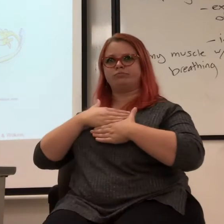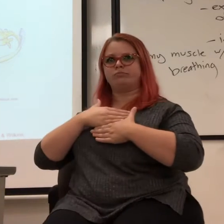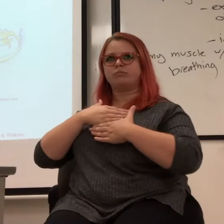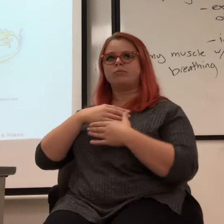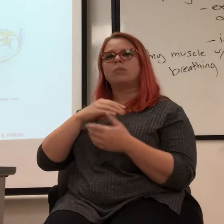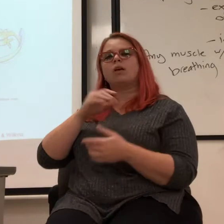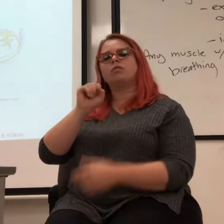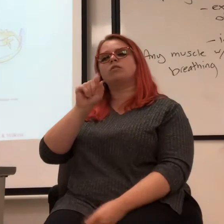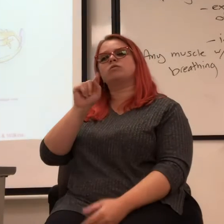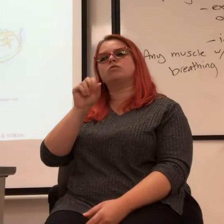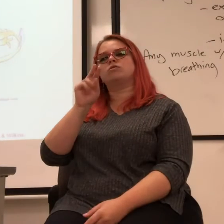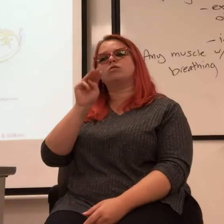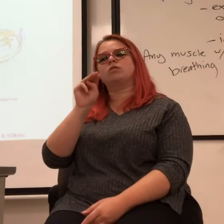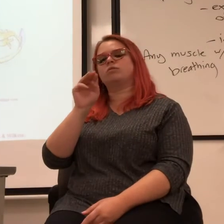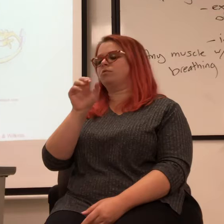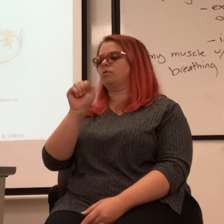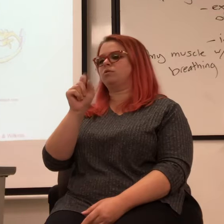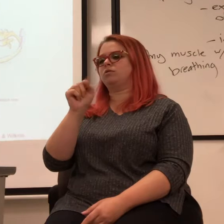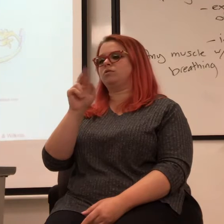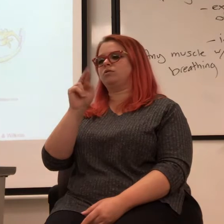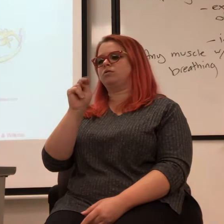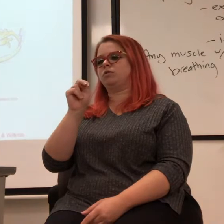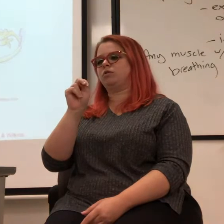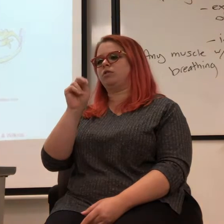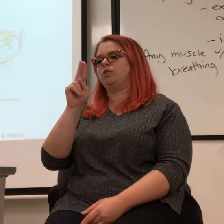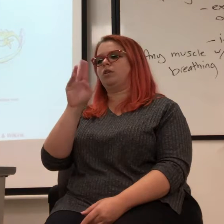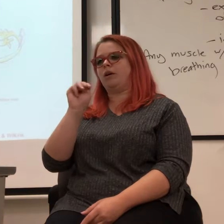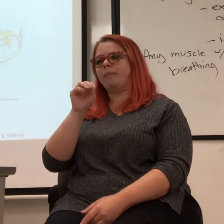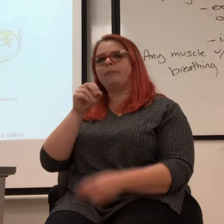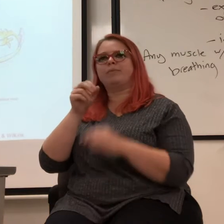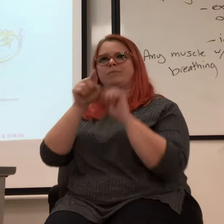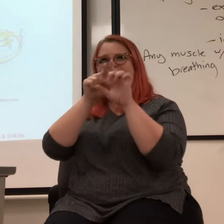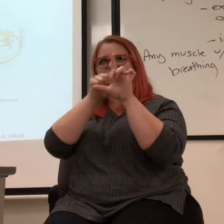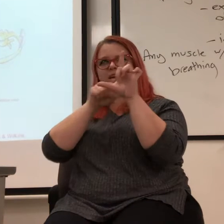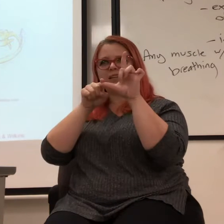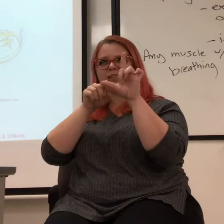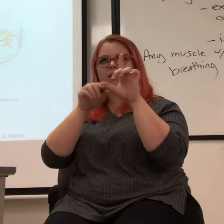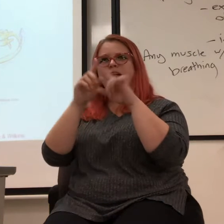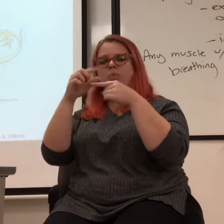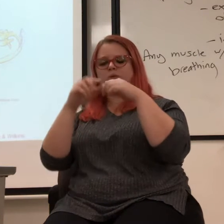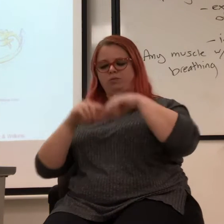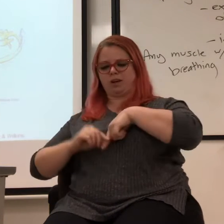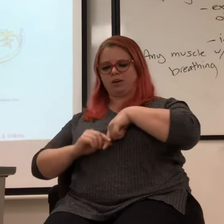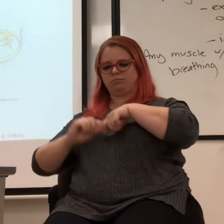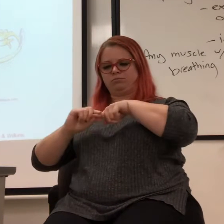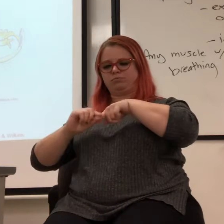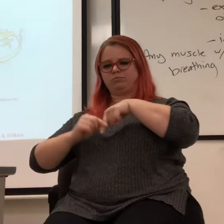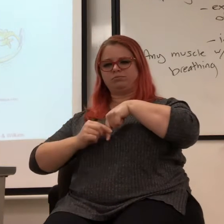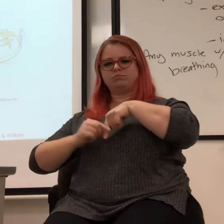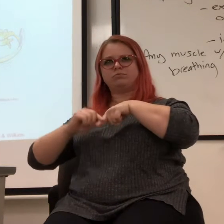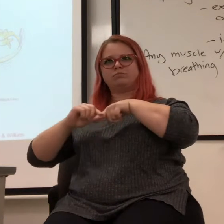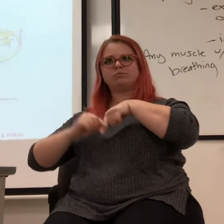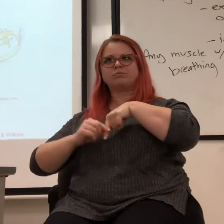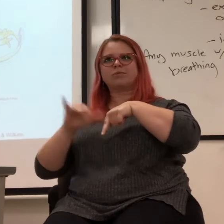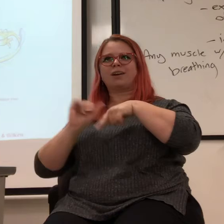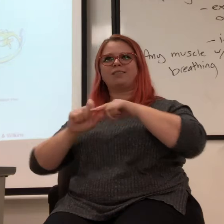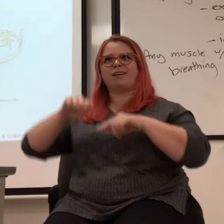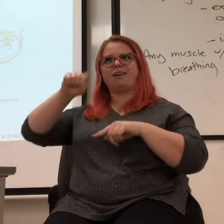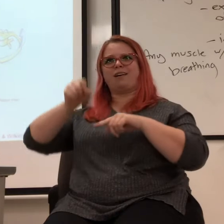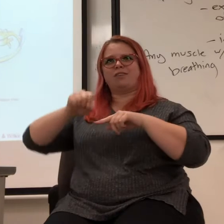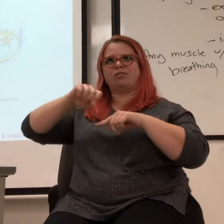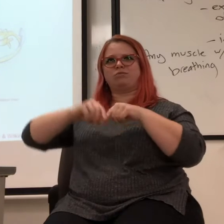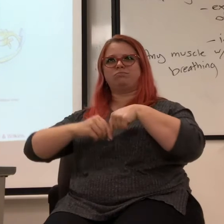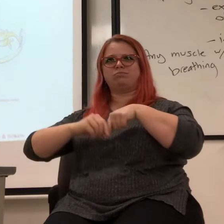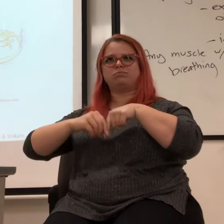your sternum acts kind of like a pump handle. It kind of like pivots just a little bit anterior and posterior. So look from